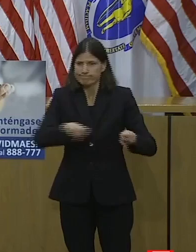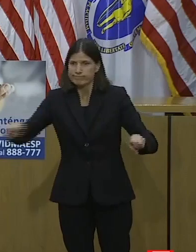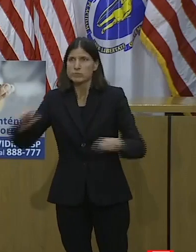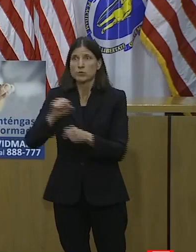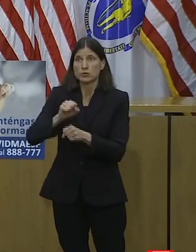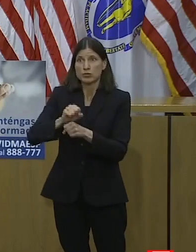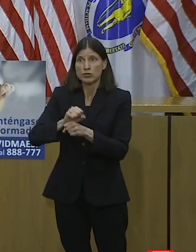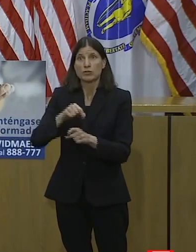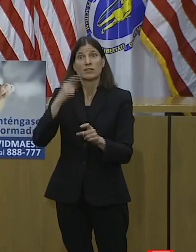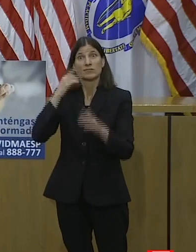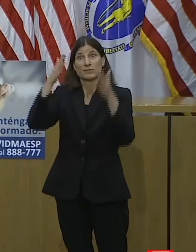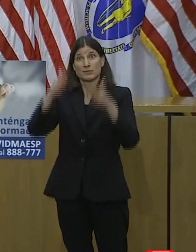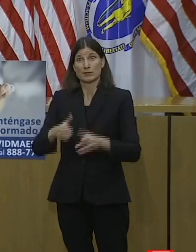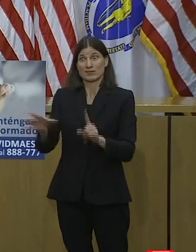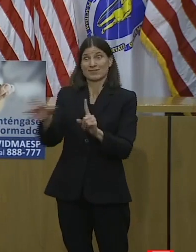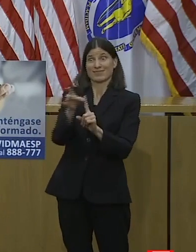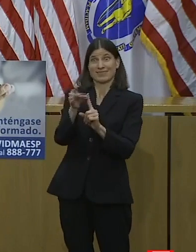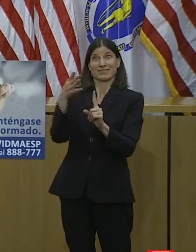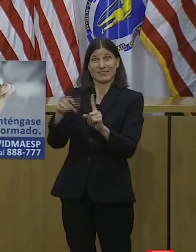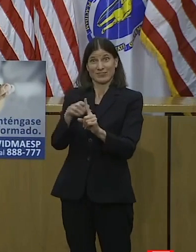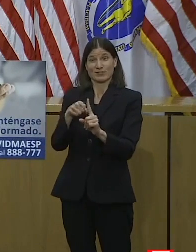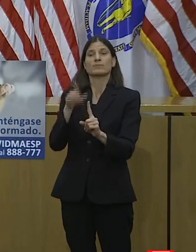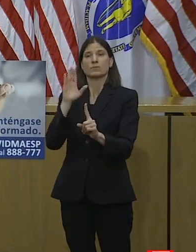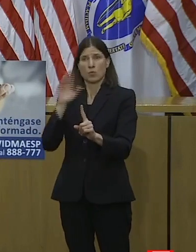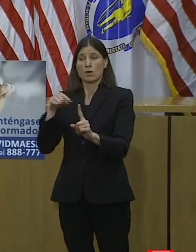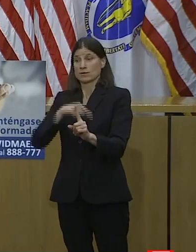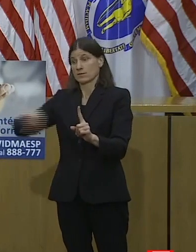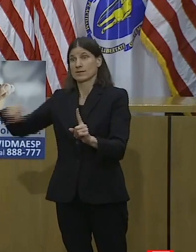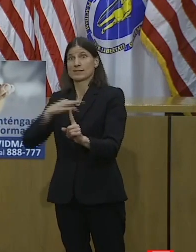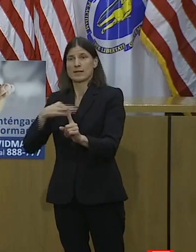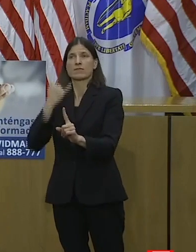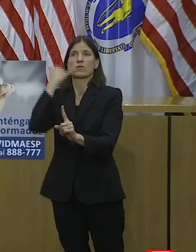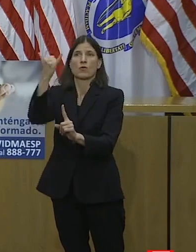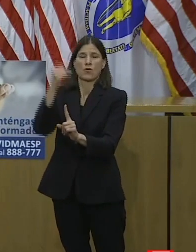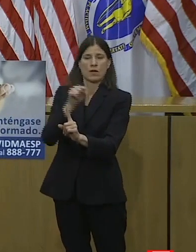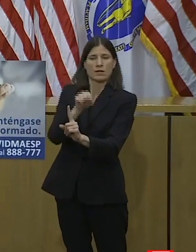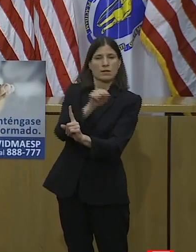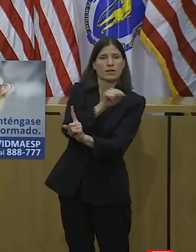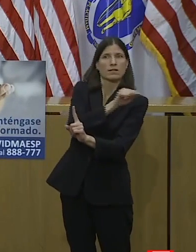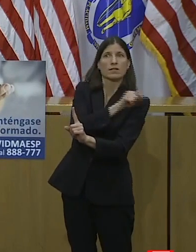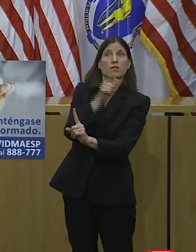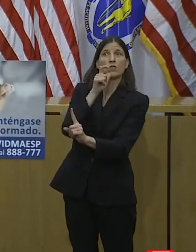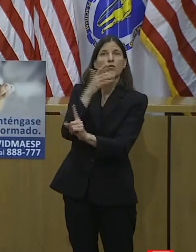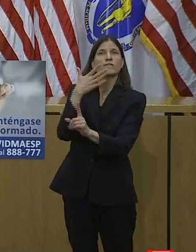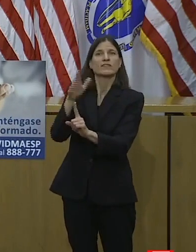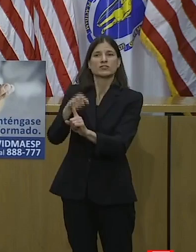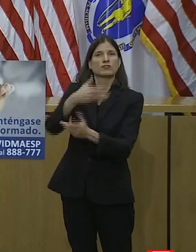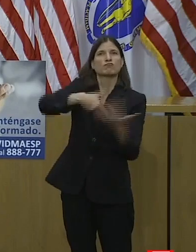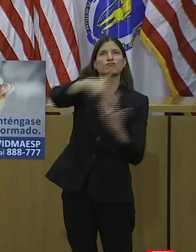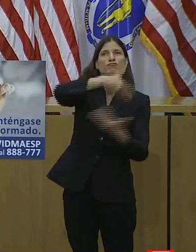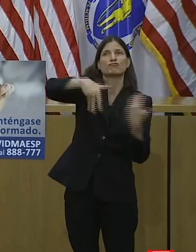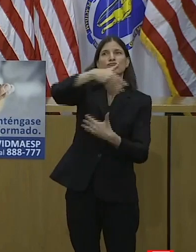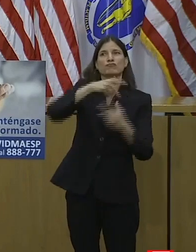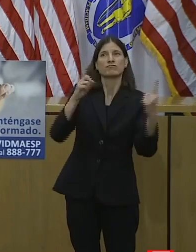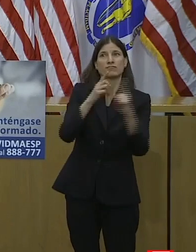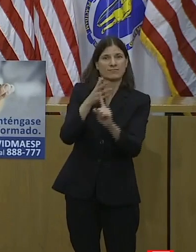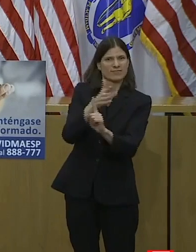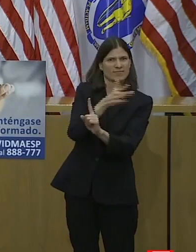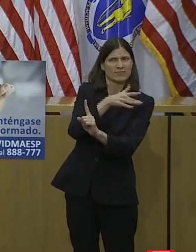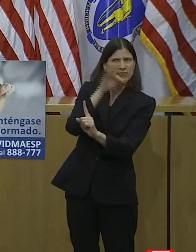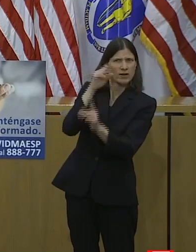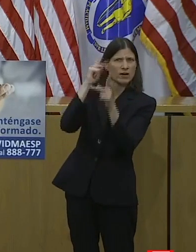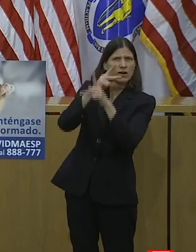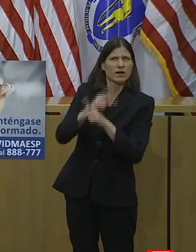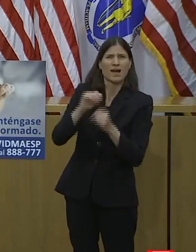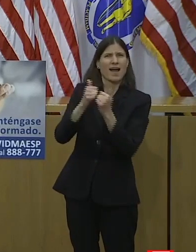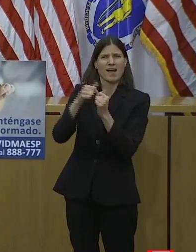on contact tracing. One of the interesting things so far in the soft launch is initially the model was based on